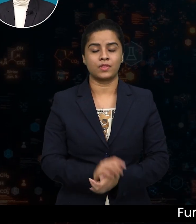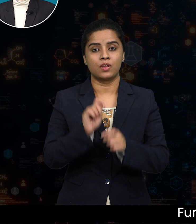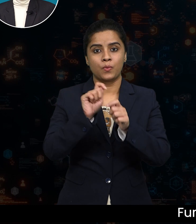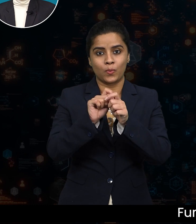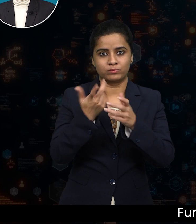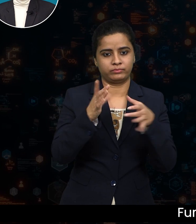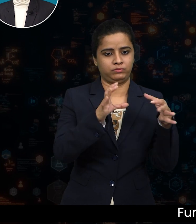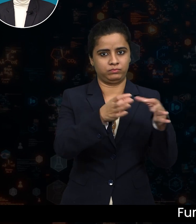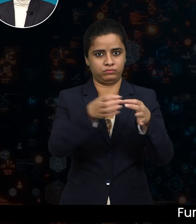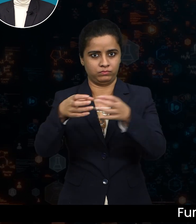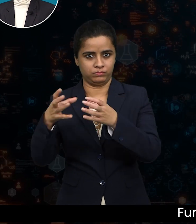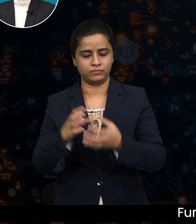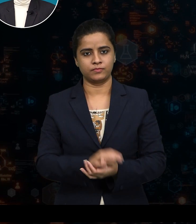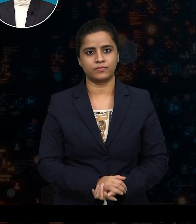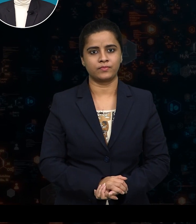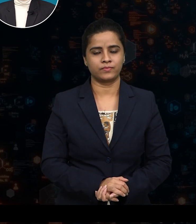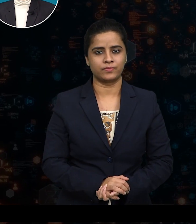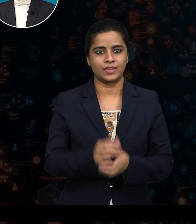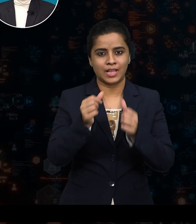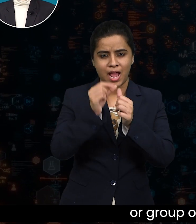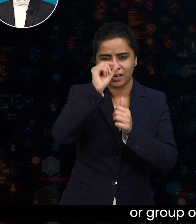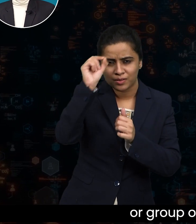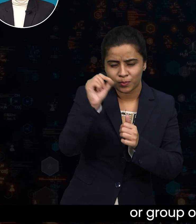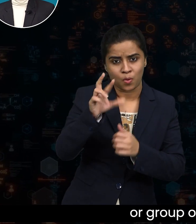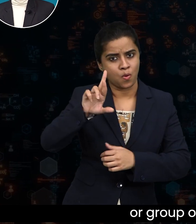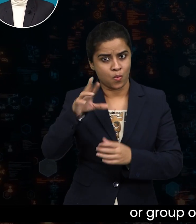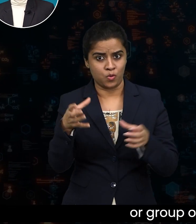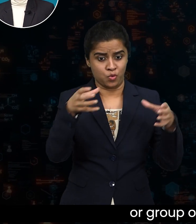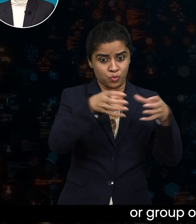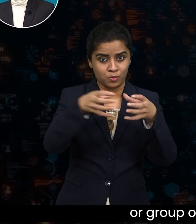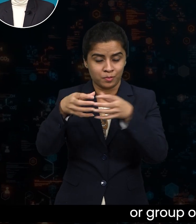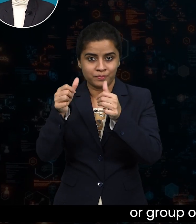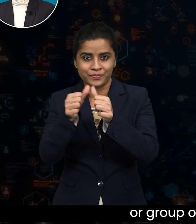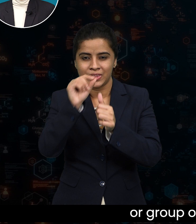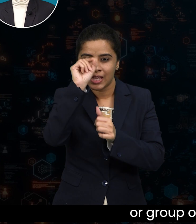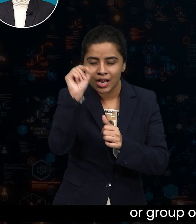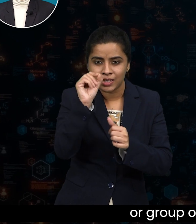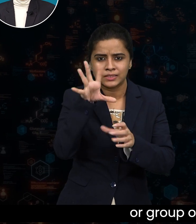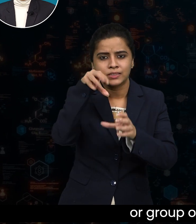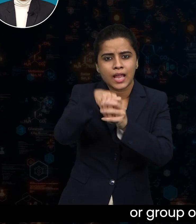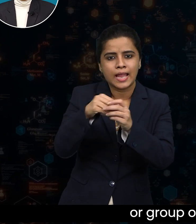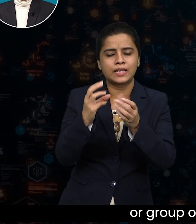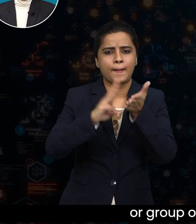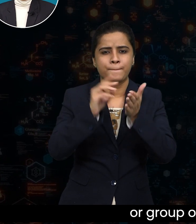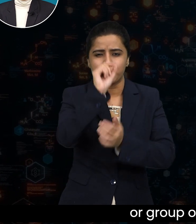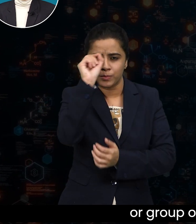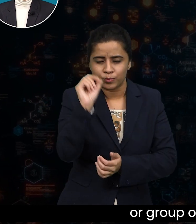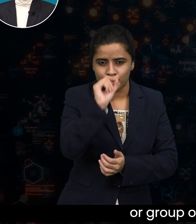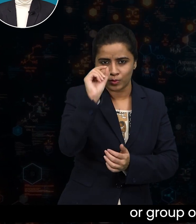Functional group. An atom or group of atoms in a molecule.